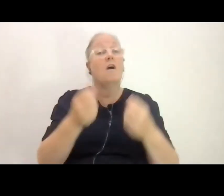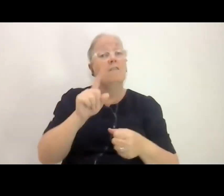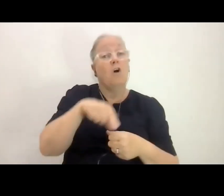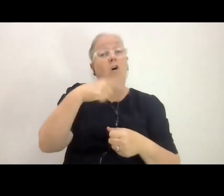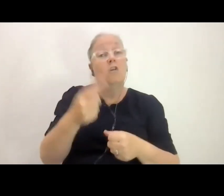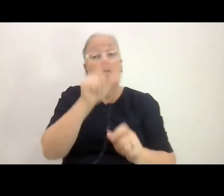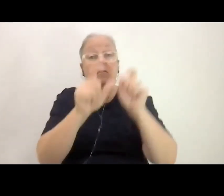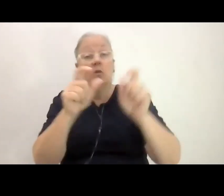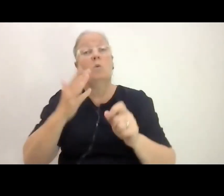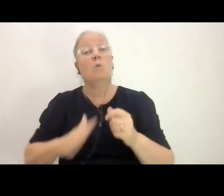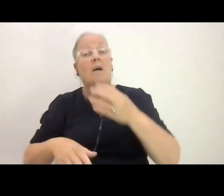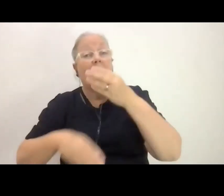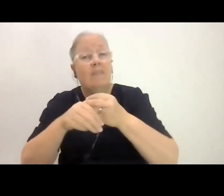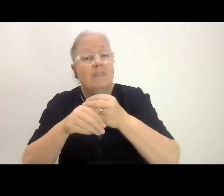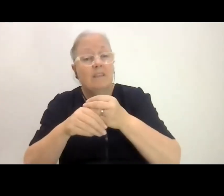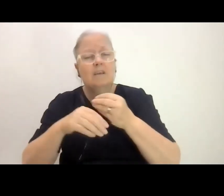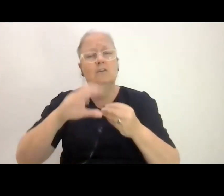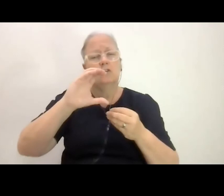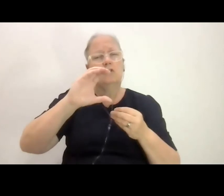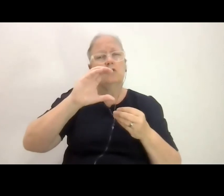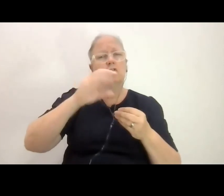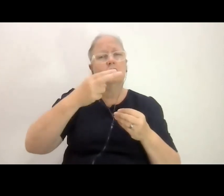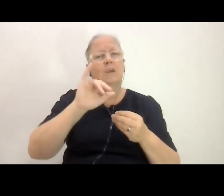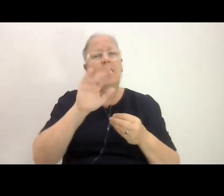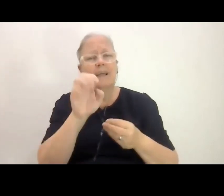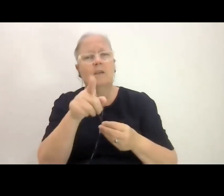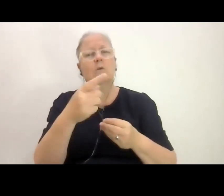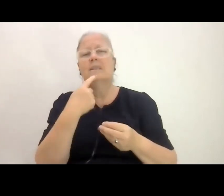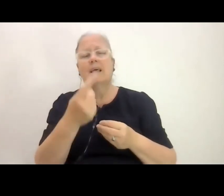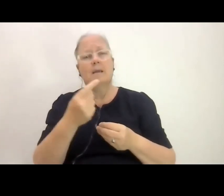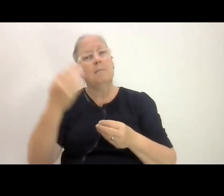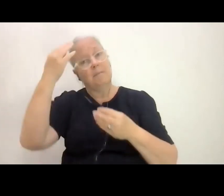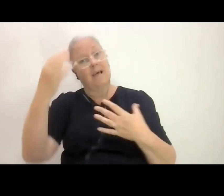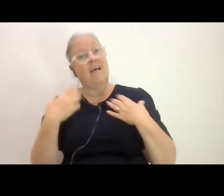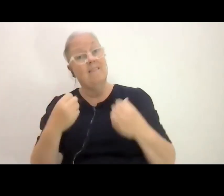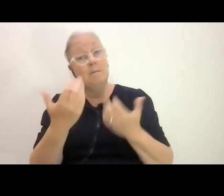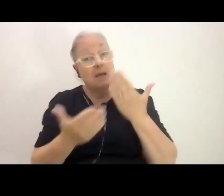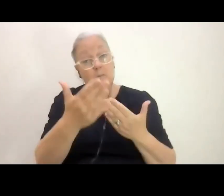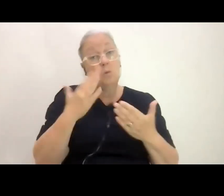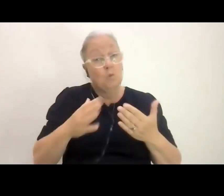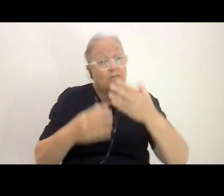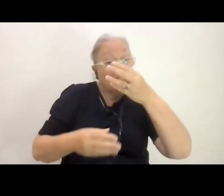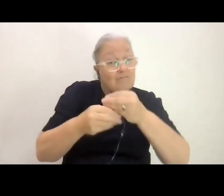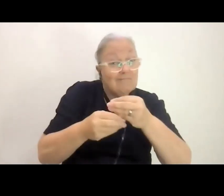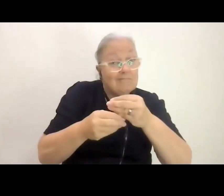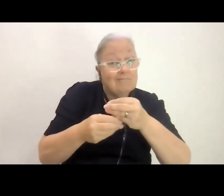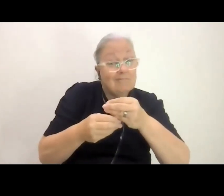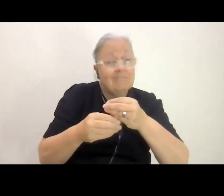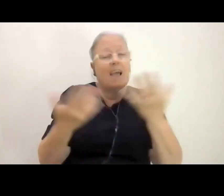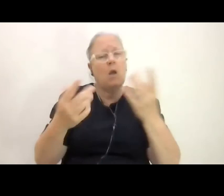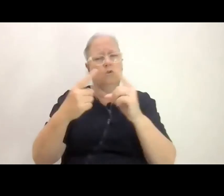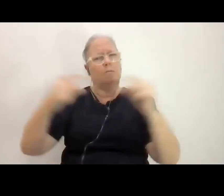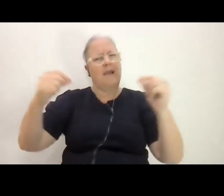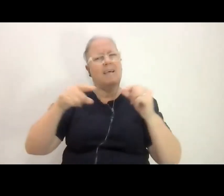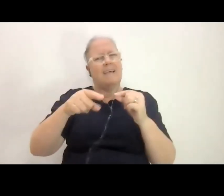come in? I know, Chie, you mentioned mental health in your presentation. I'm not sure if maybe you want to speak to how Japan has addressed